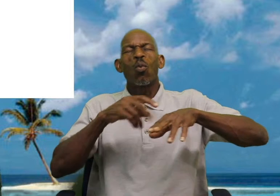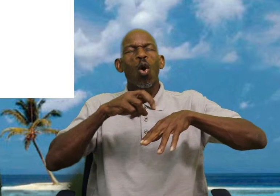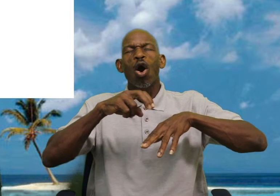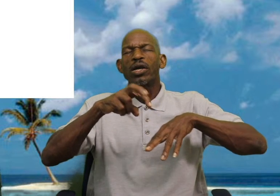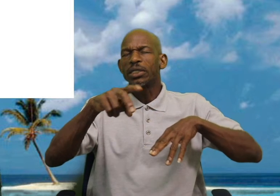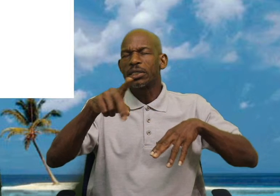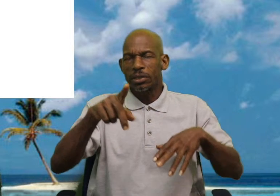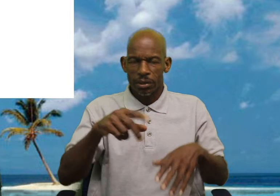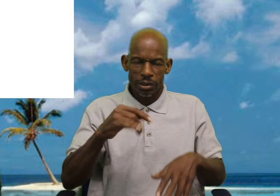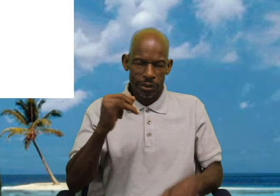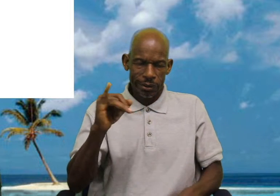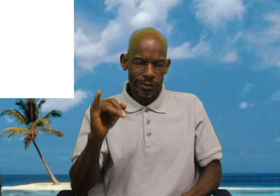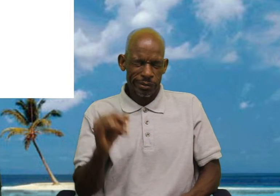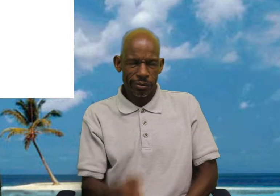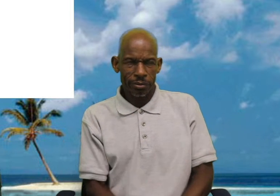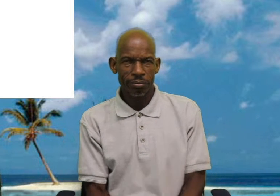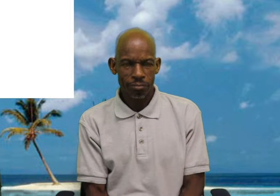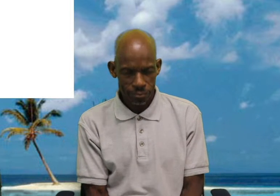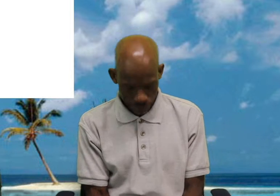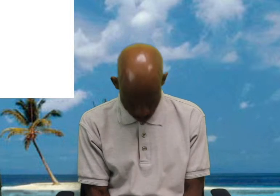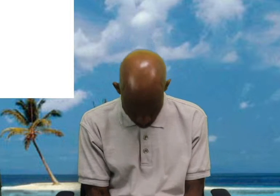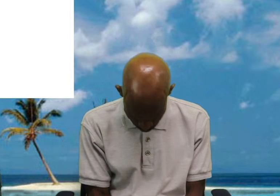walking.